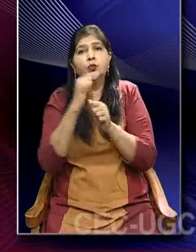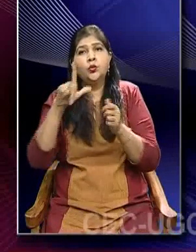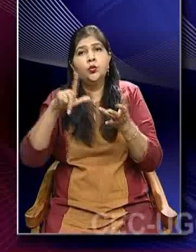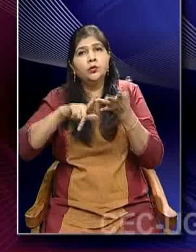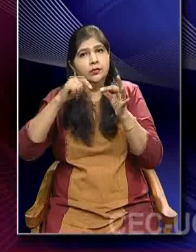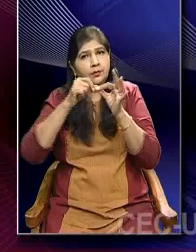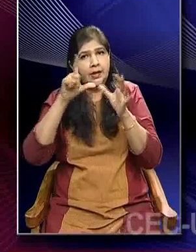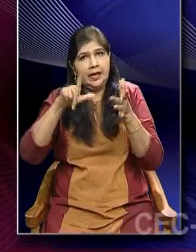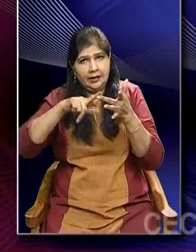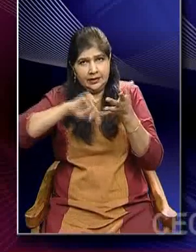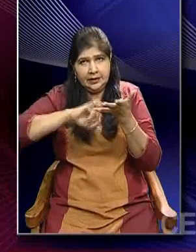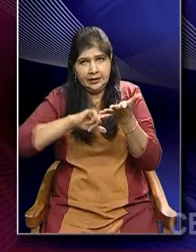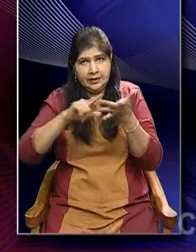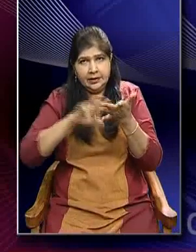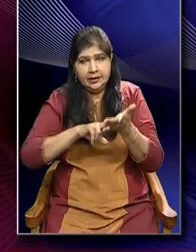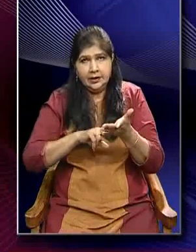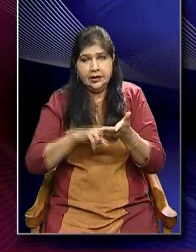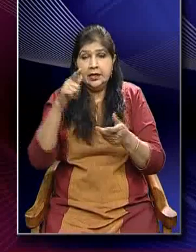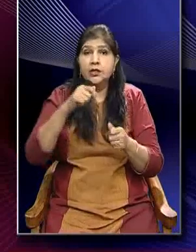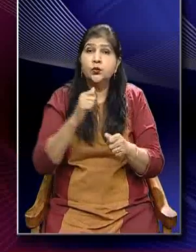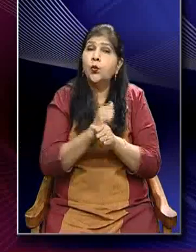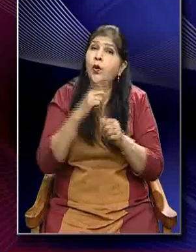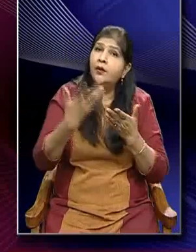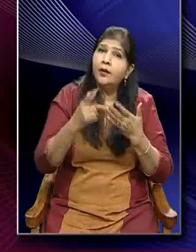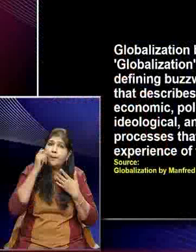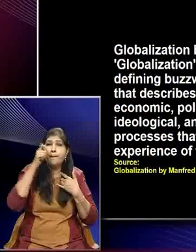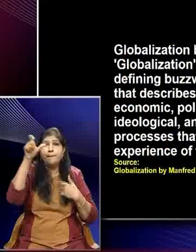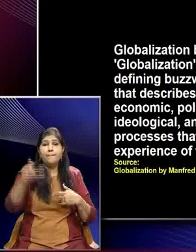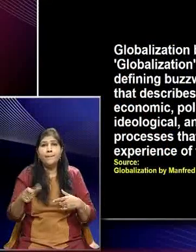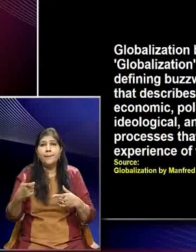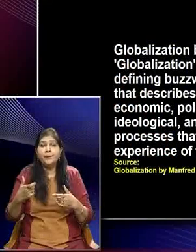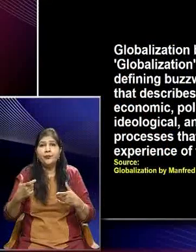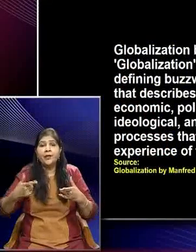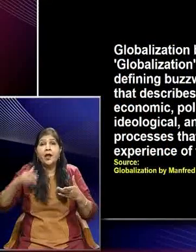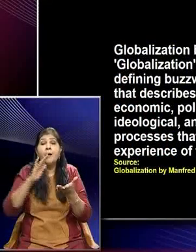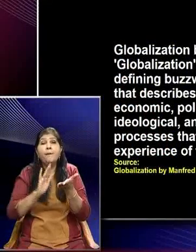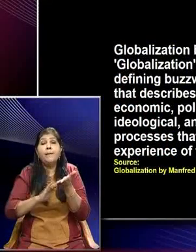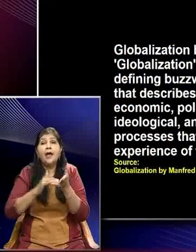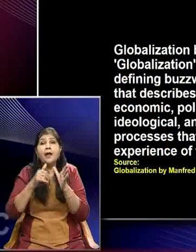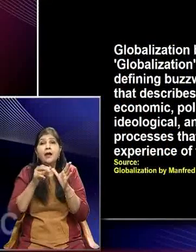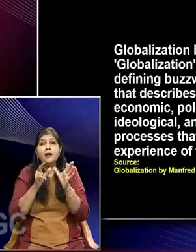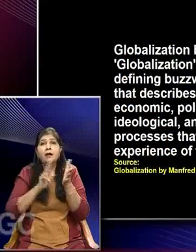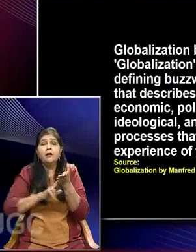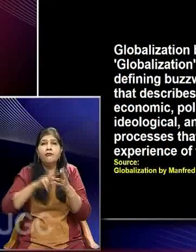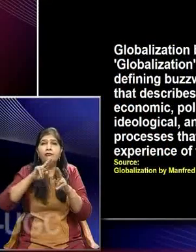globalization is from the work of Manfred Steger. That is,